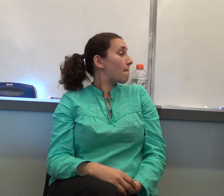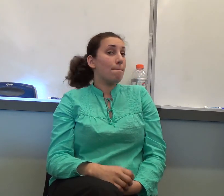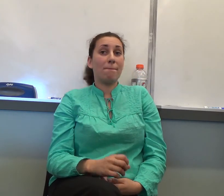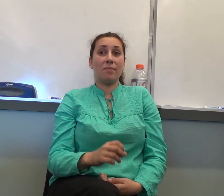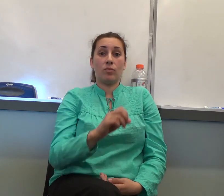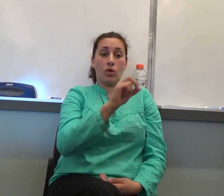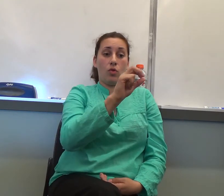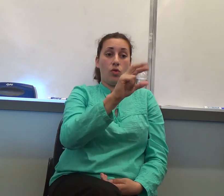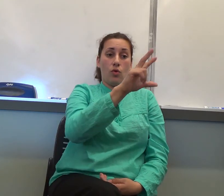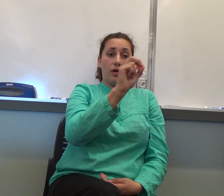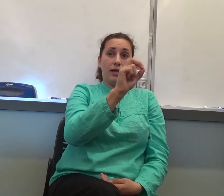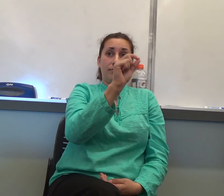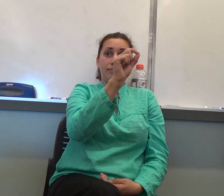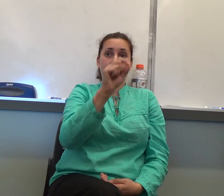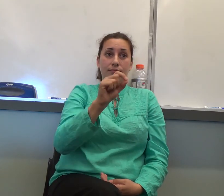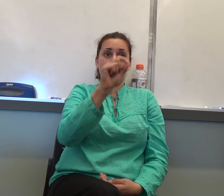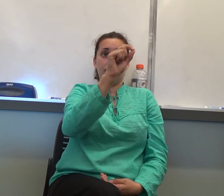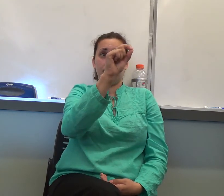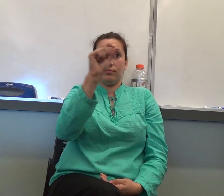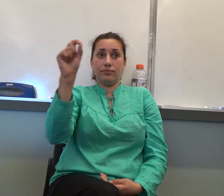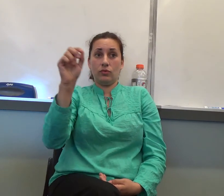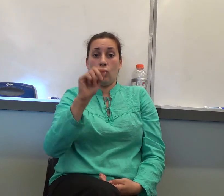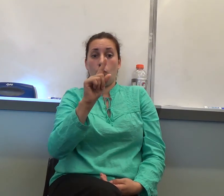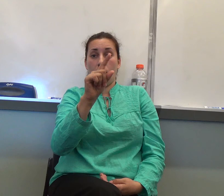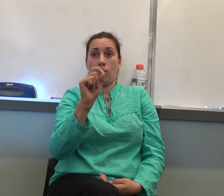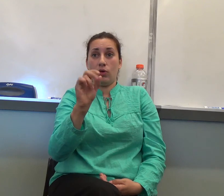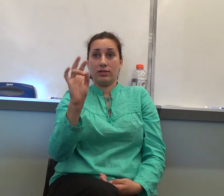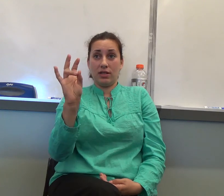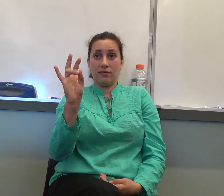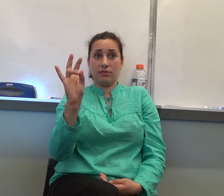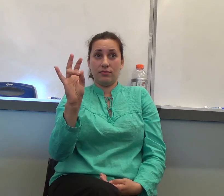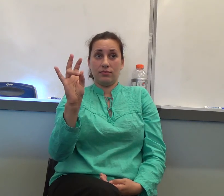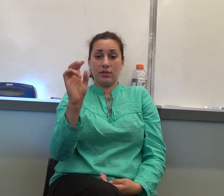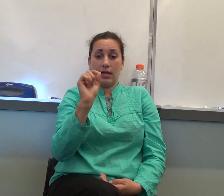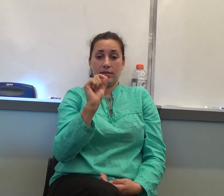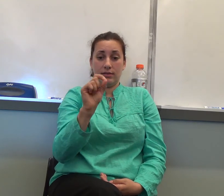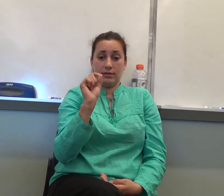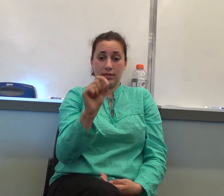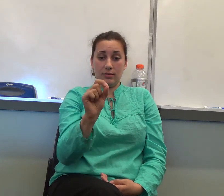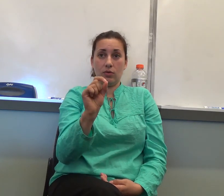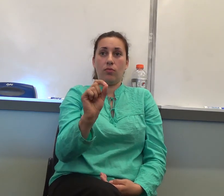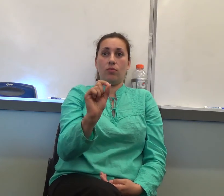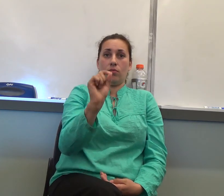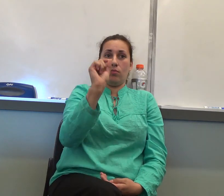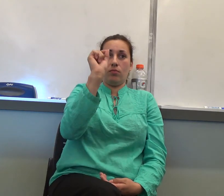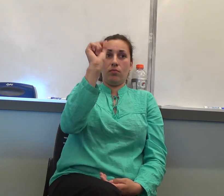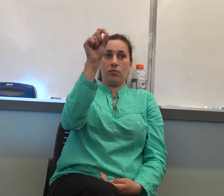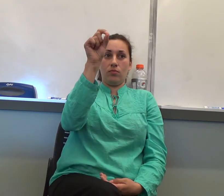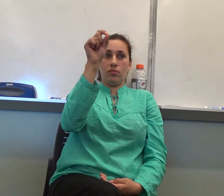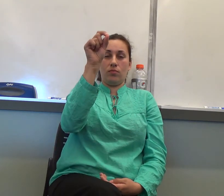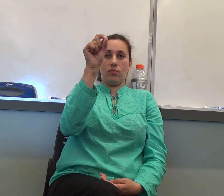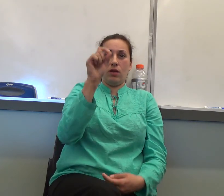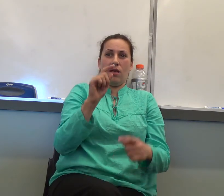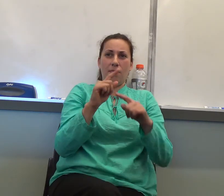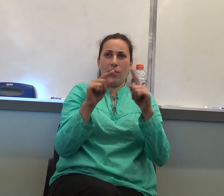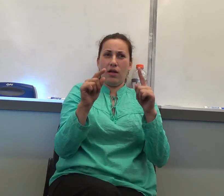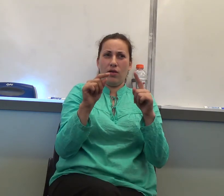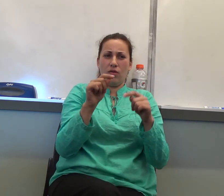divisor, 1.7 is the dividend. There's the decimal point up there. We're ready to go. Well, we can't divide 30 into 17, so